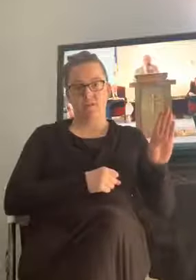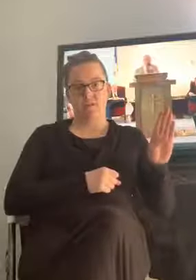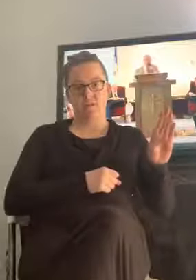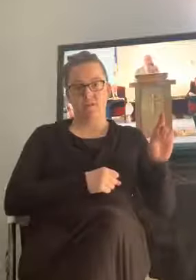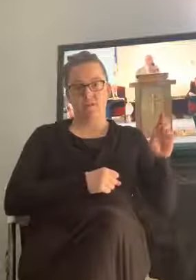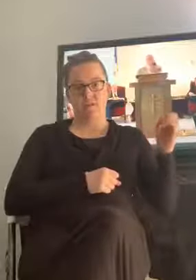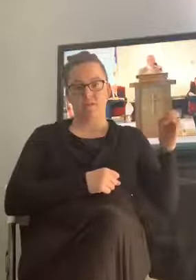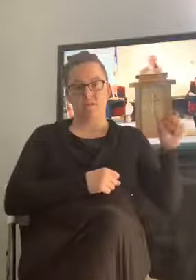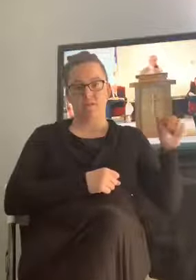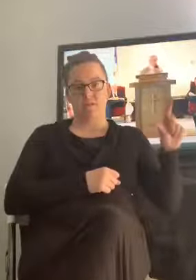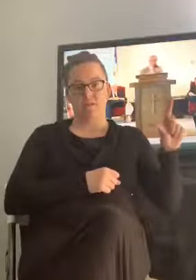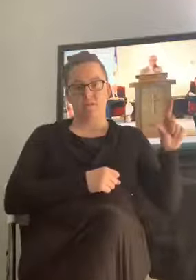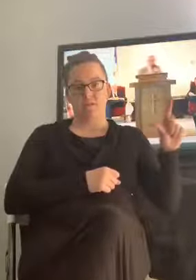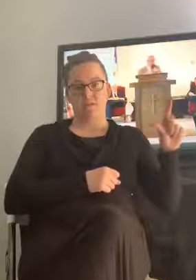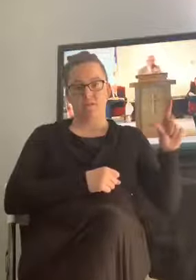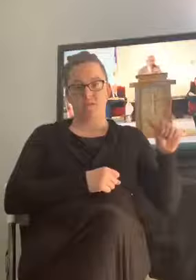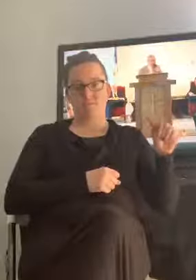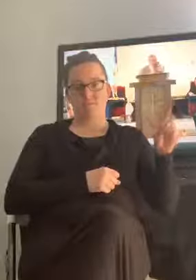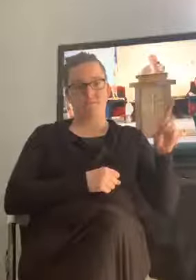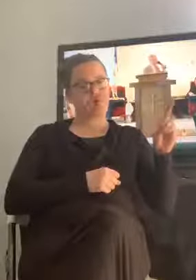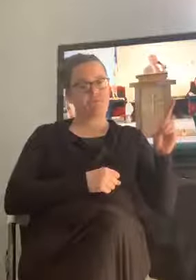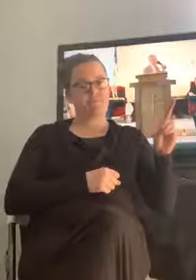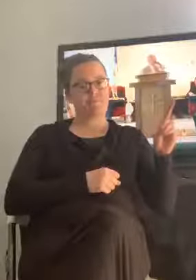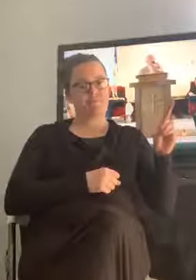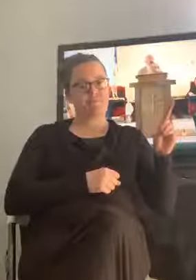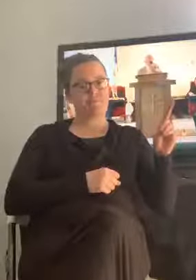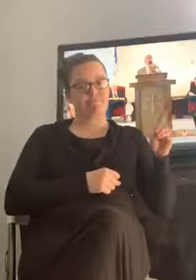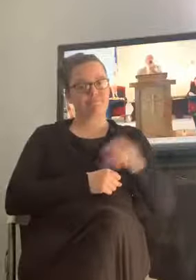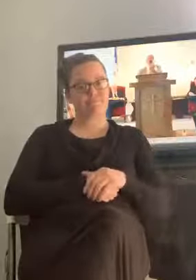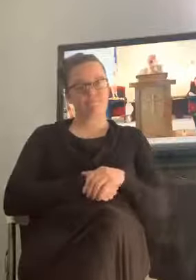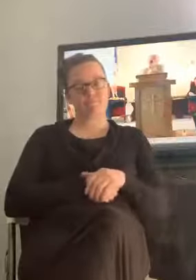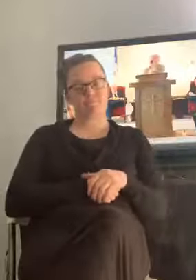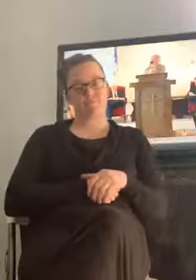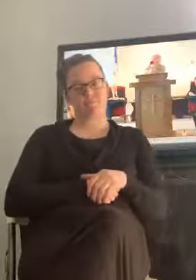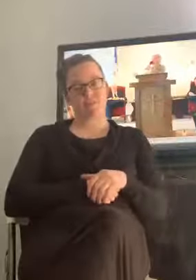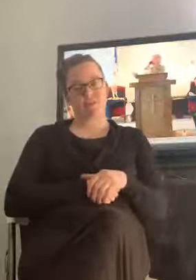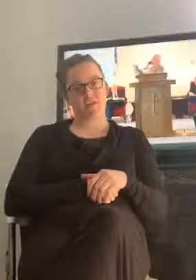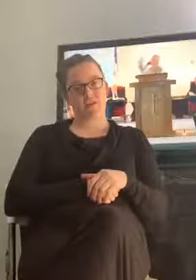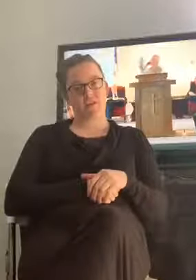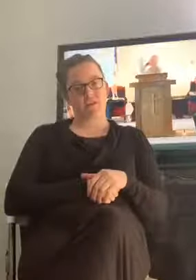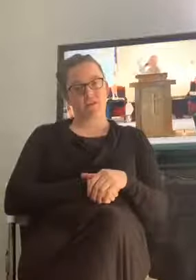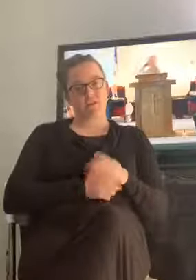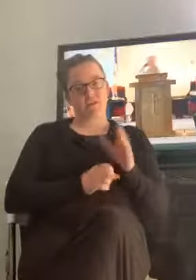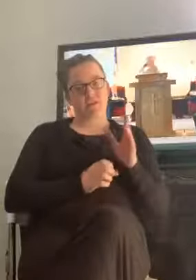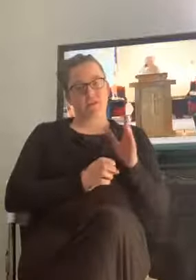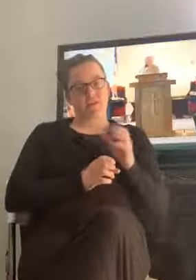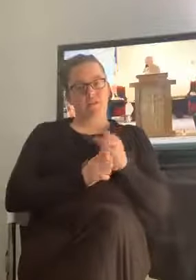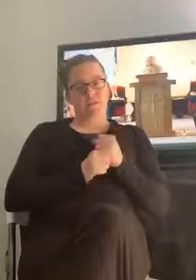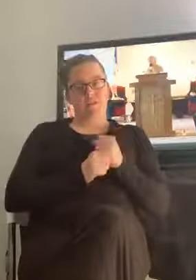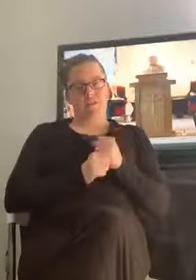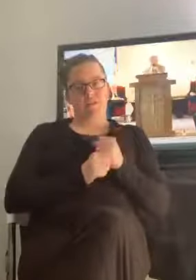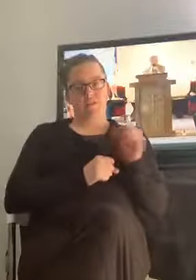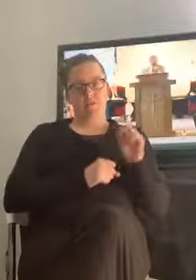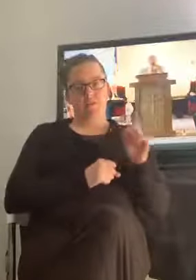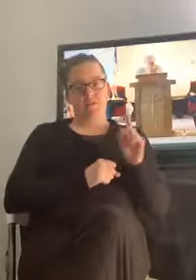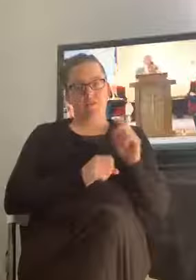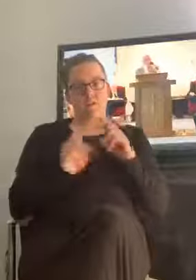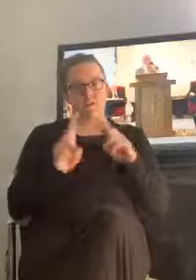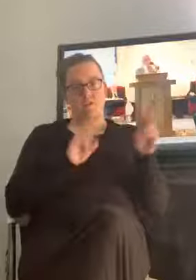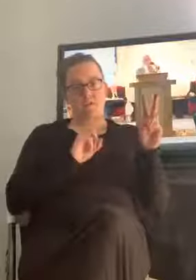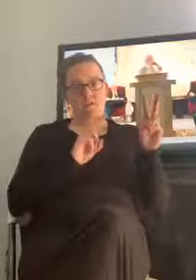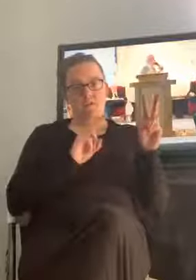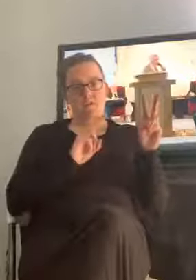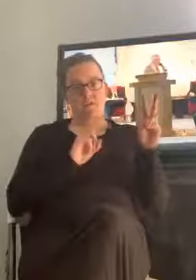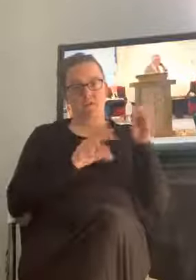exactly it meant that he took him abroad, but he definitely took him where he could look up into the heavens. Yeah. And see the stars. Maybe